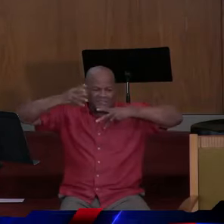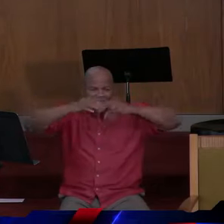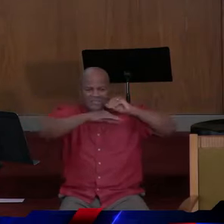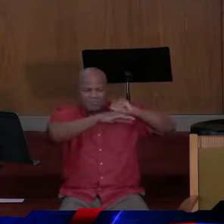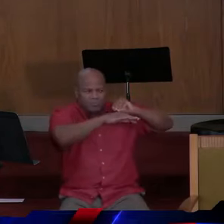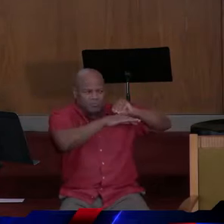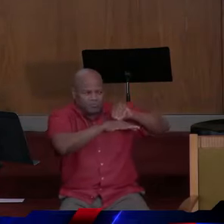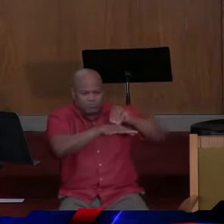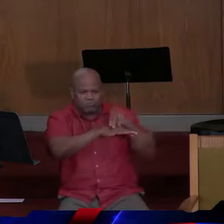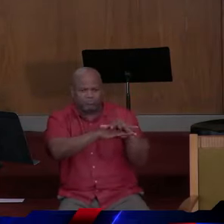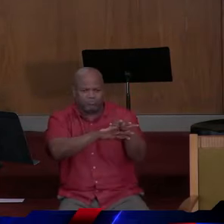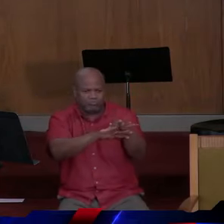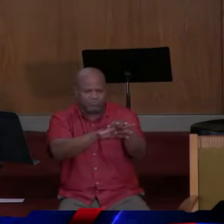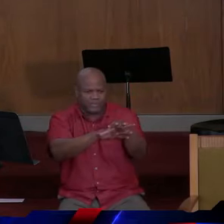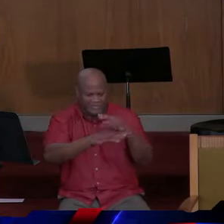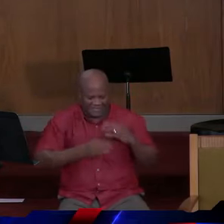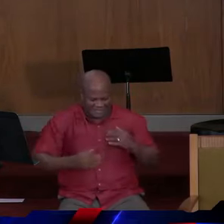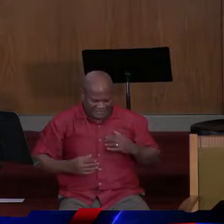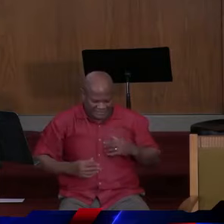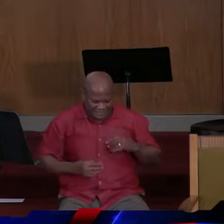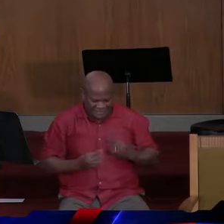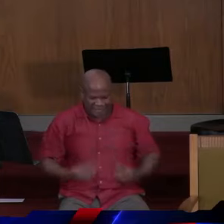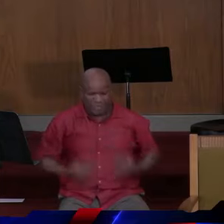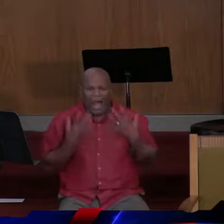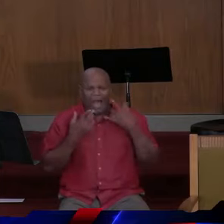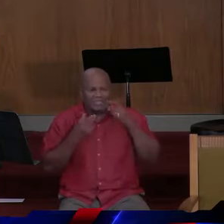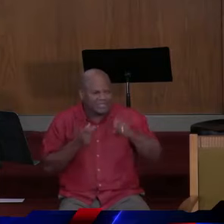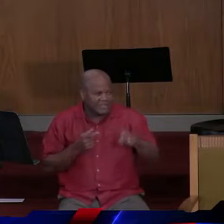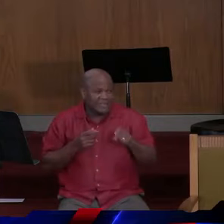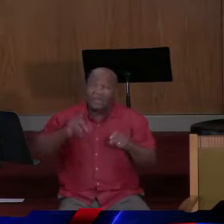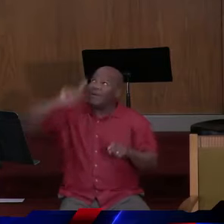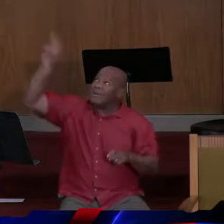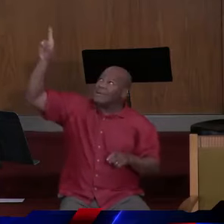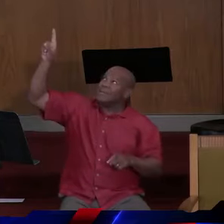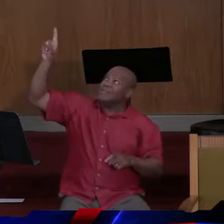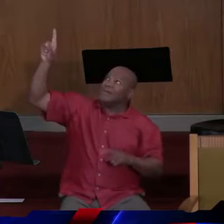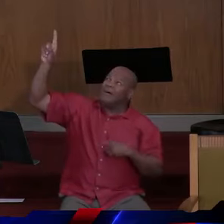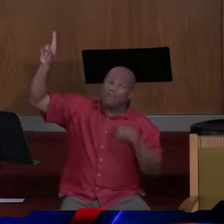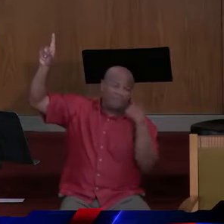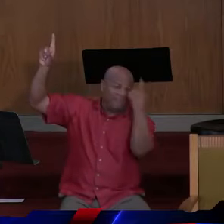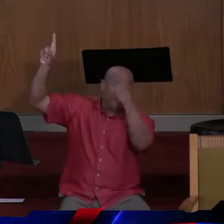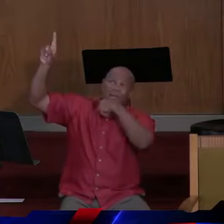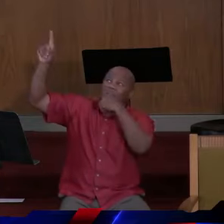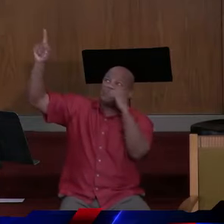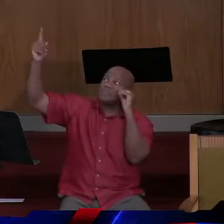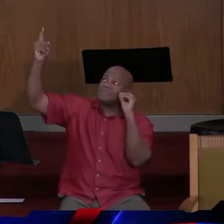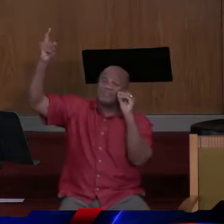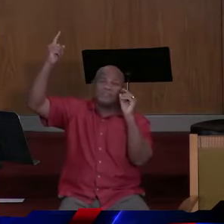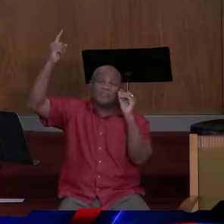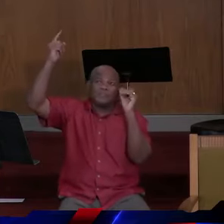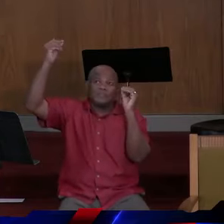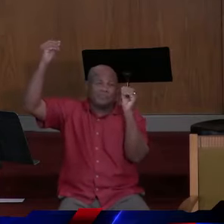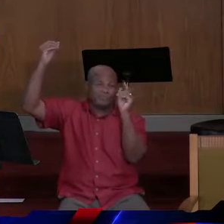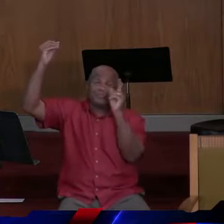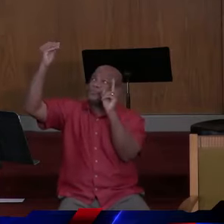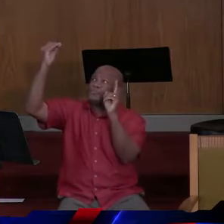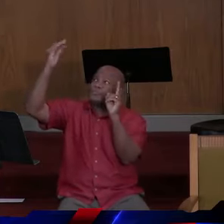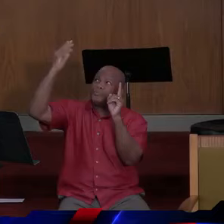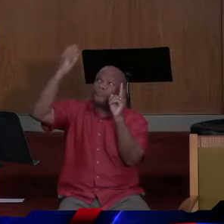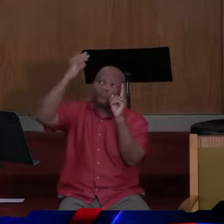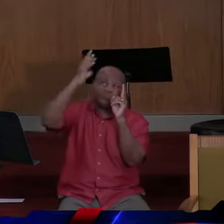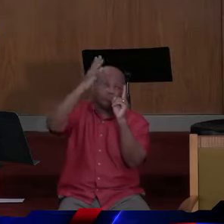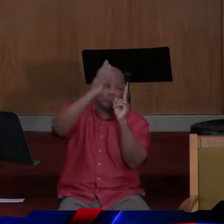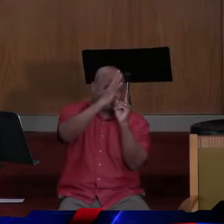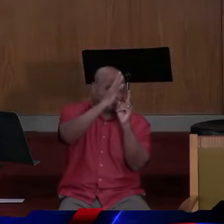witness? The shining of God's face on God's people, by which his good pleasure and his acts would be exerted on